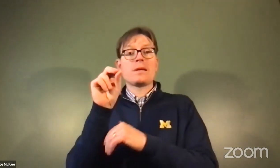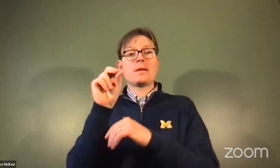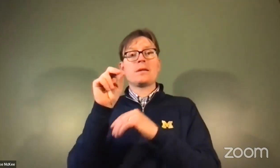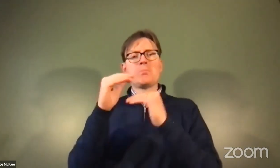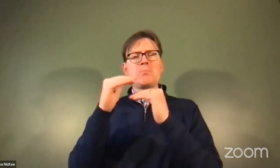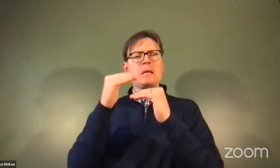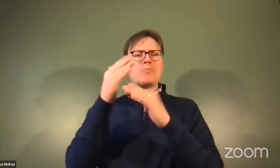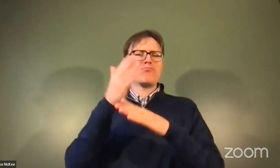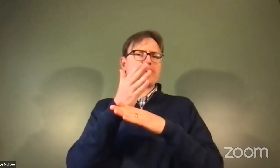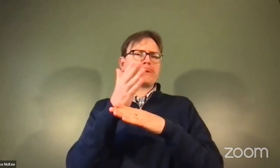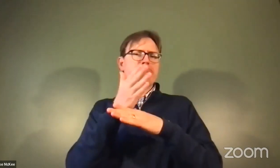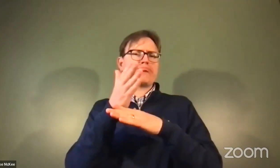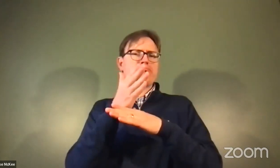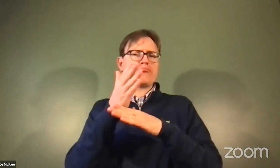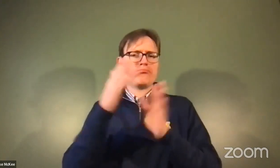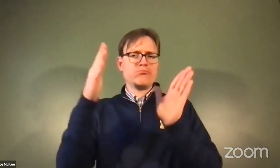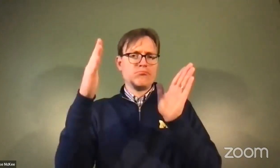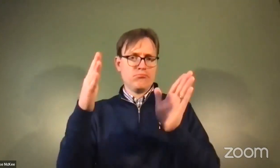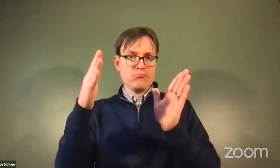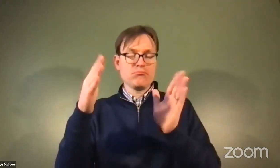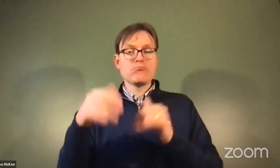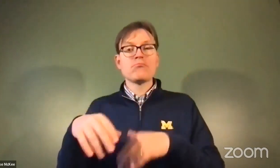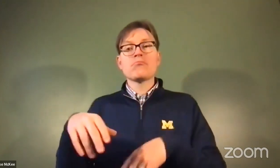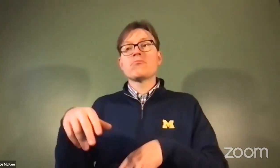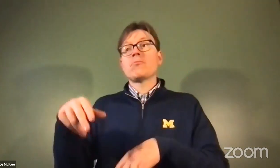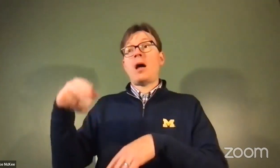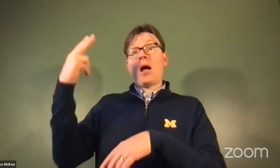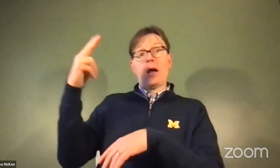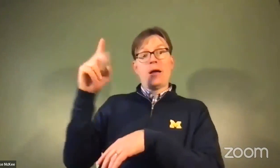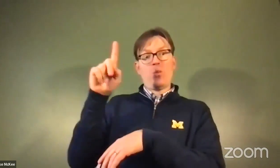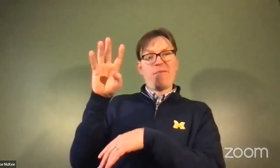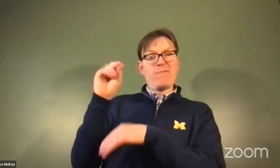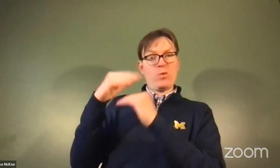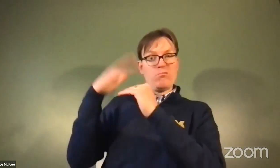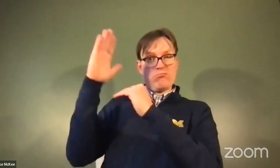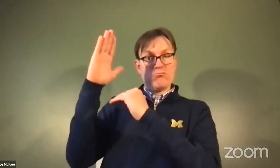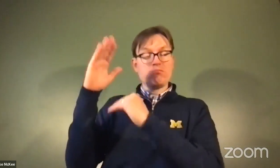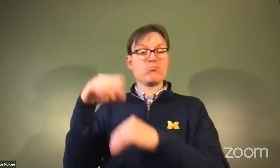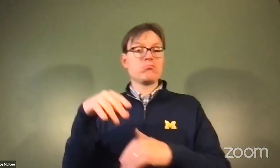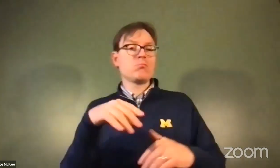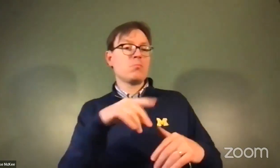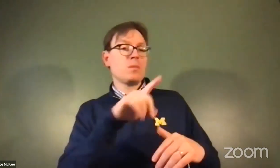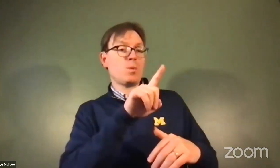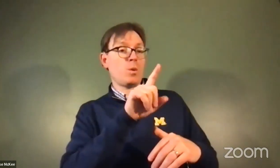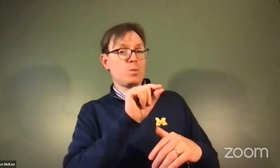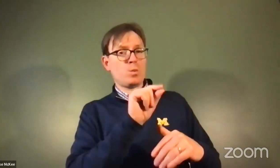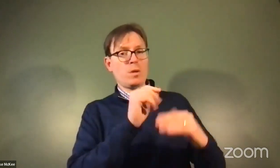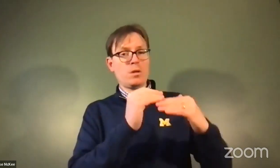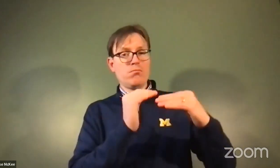So if you're in the 130s, kind of in the middle of that, that's medium